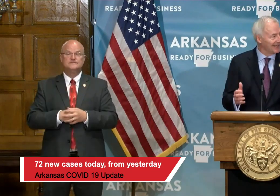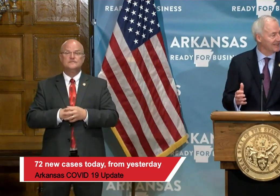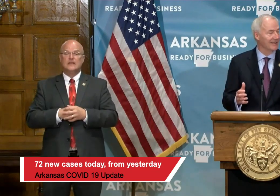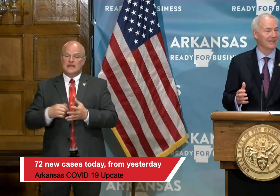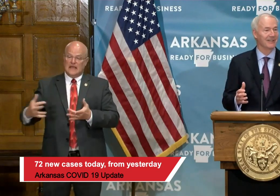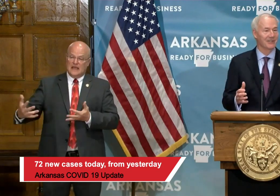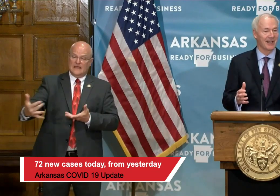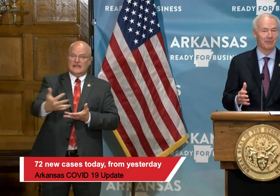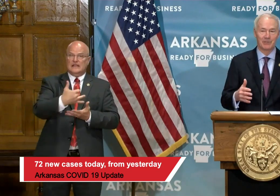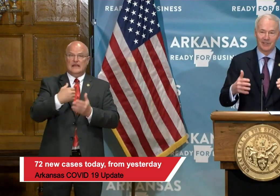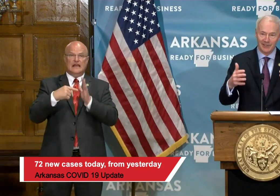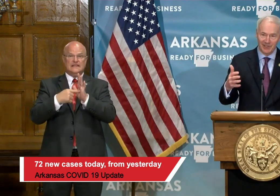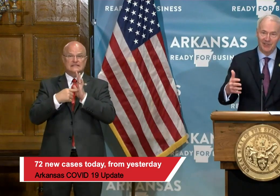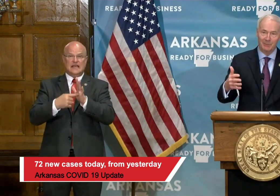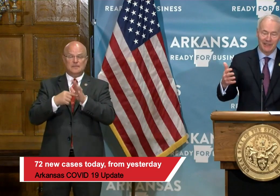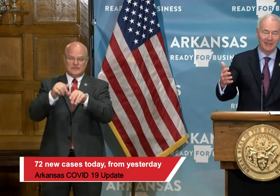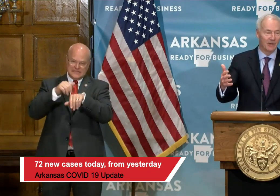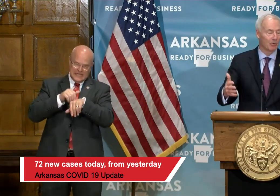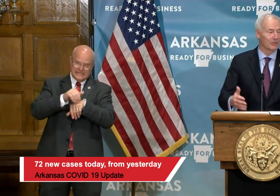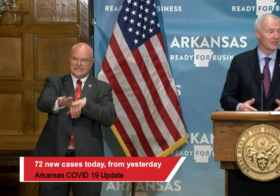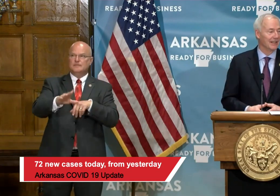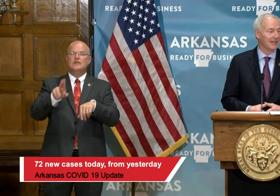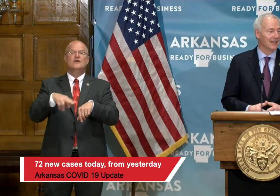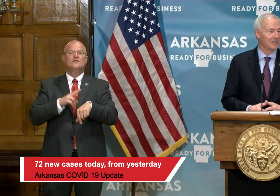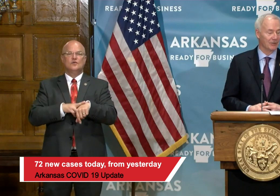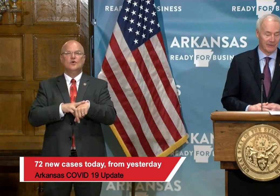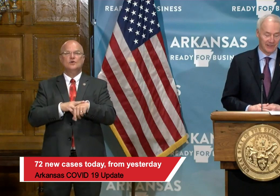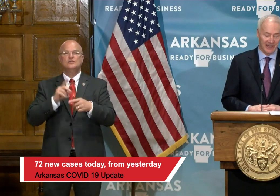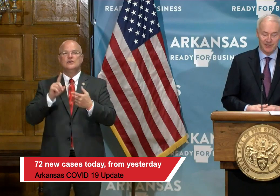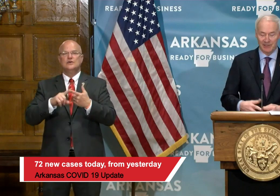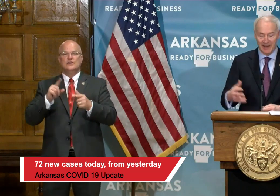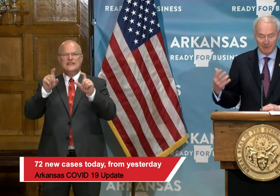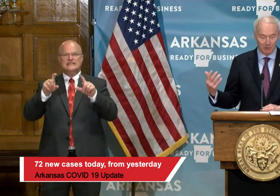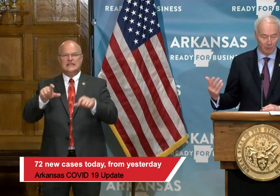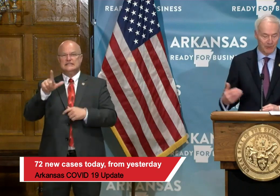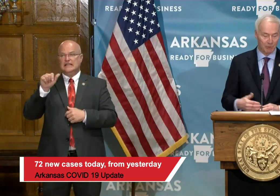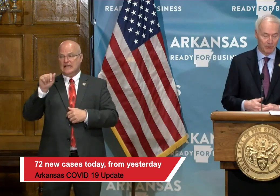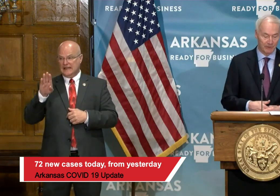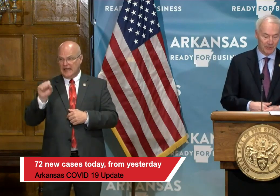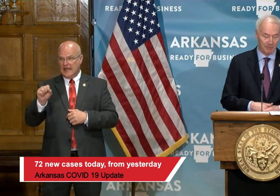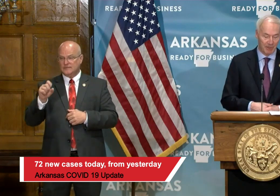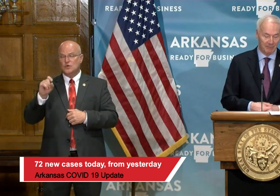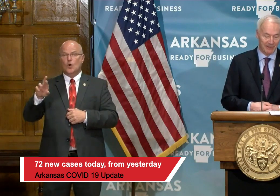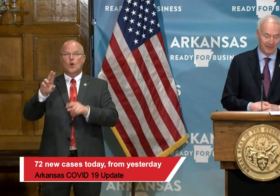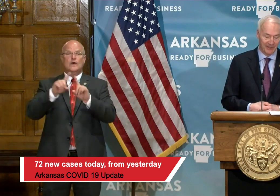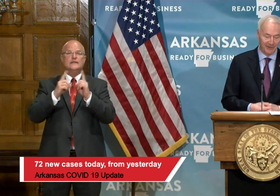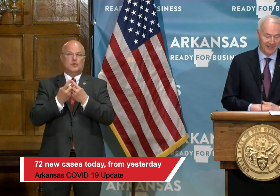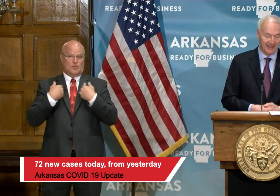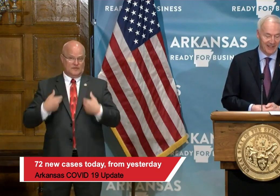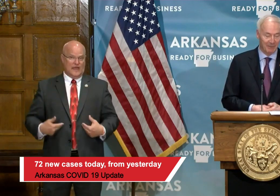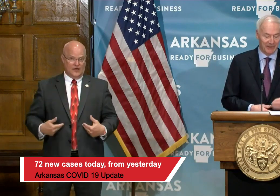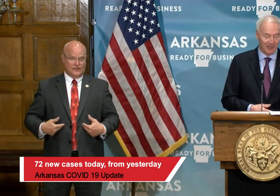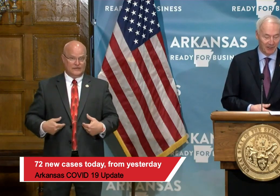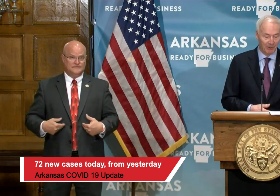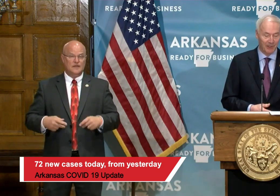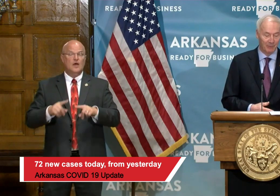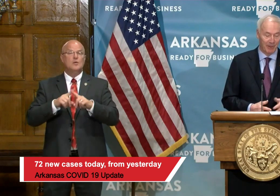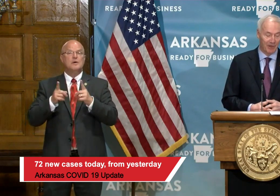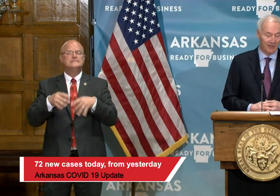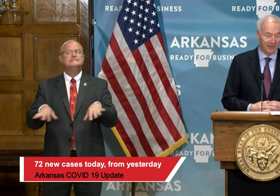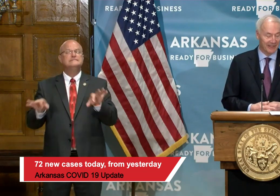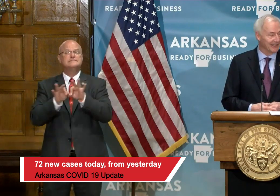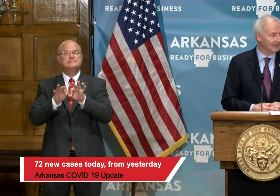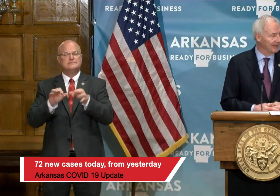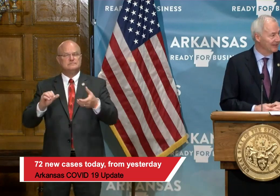They collect the samples and they send them in, of course, to the testing laboratories or to the Department of Health. But they're a